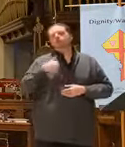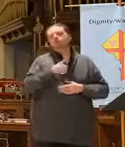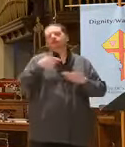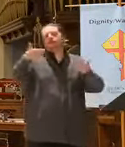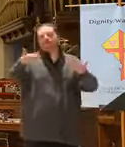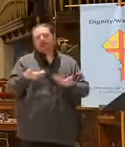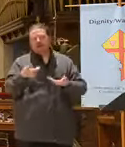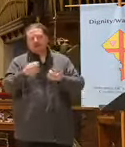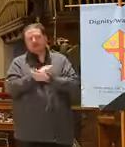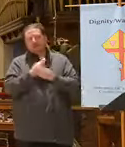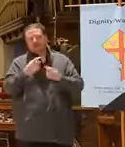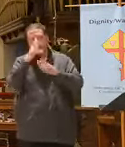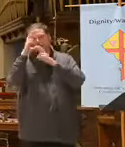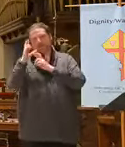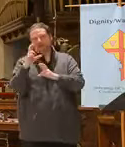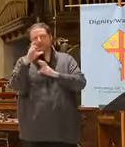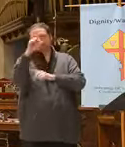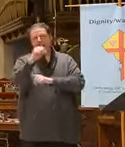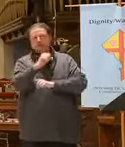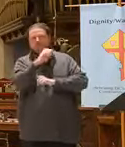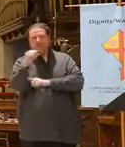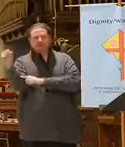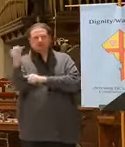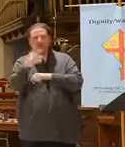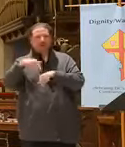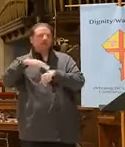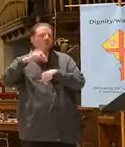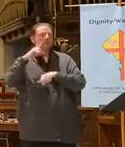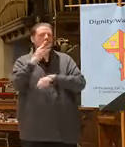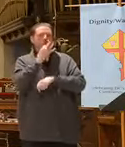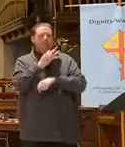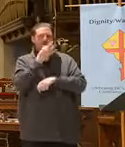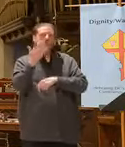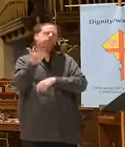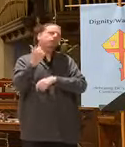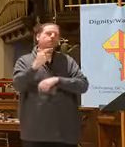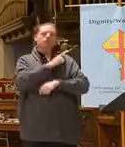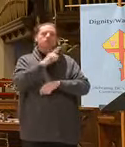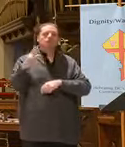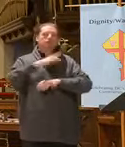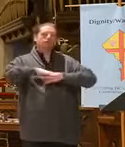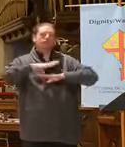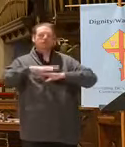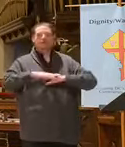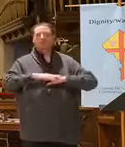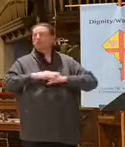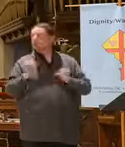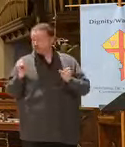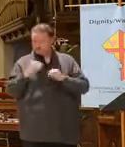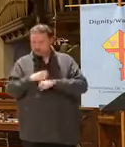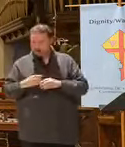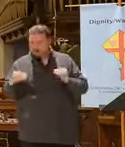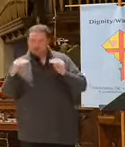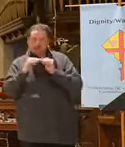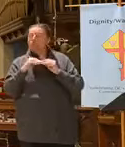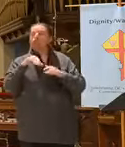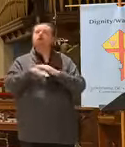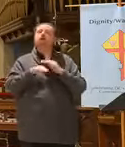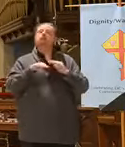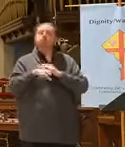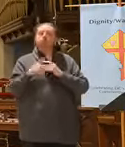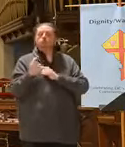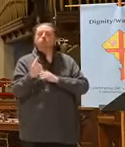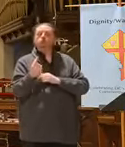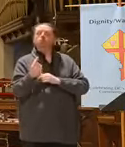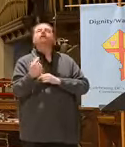Invite all who respect the sacramental nature of the Eucharist to join us at the Lord's table. In order to make the Eucharist more